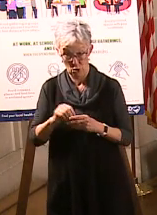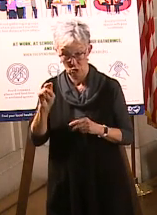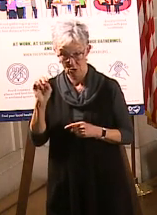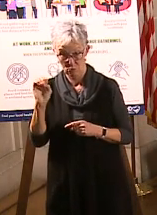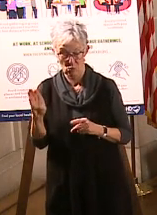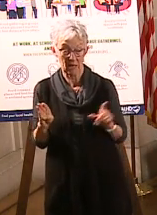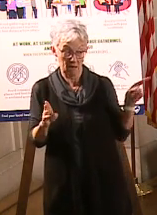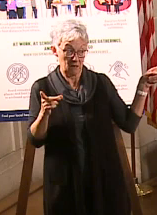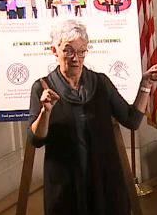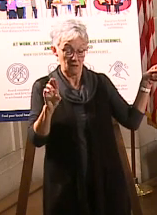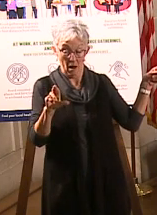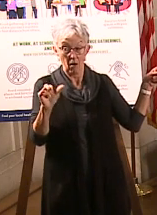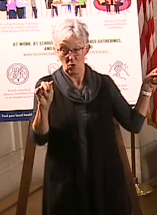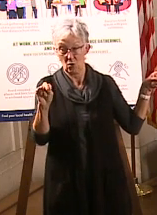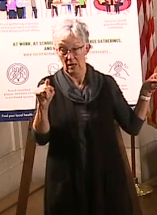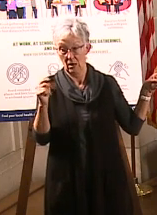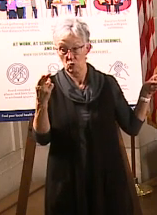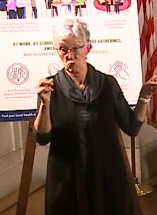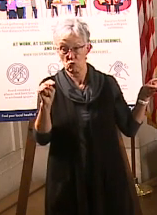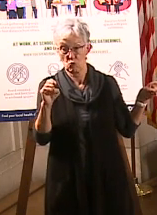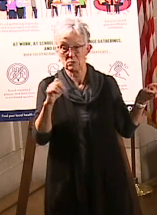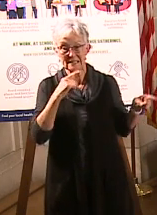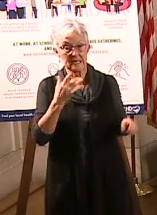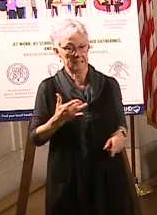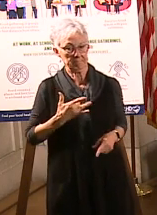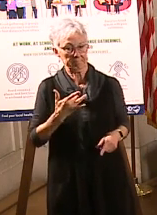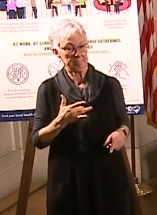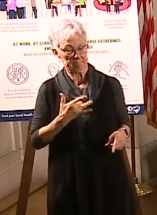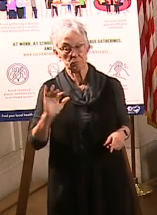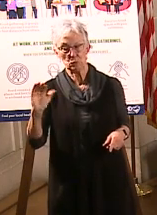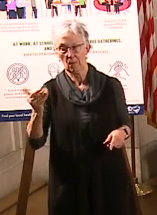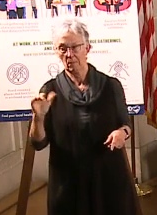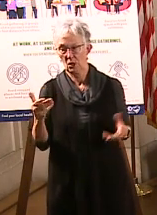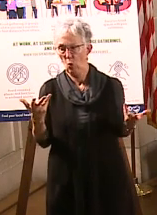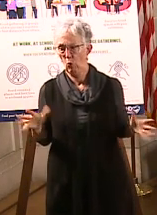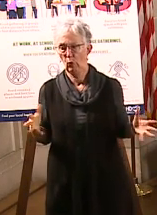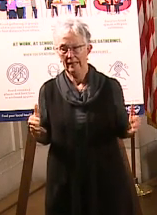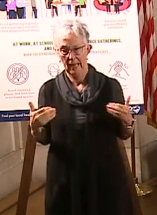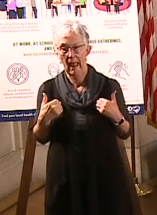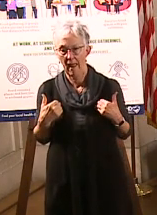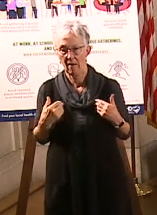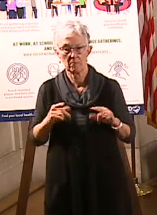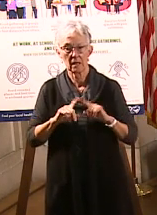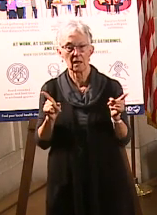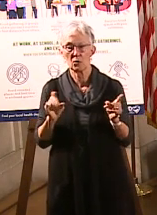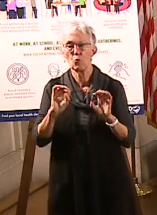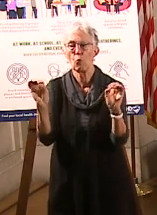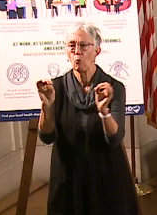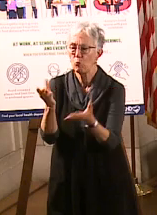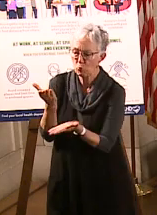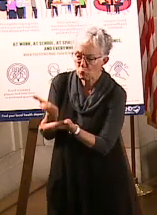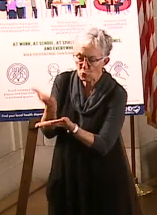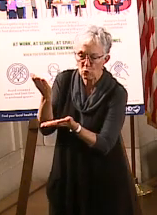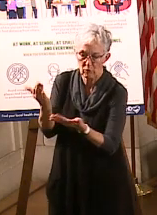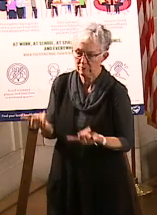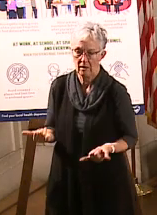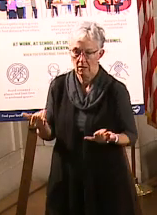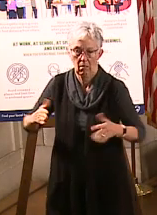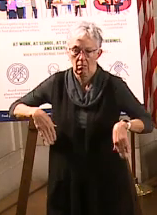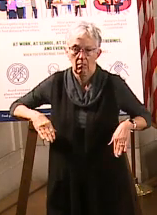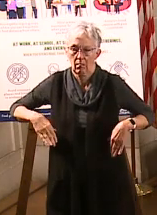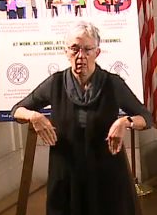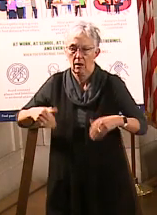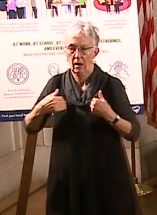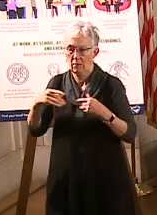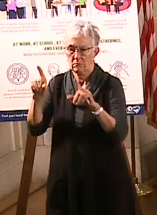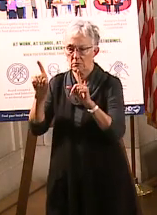we do have people who have it here in Nebraska, given our proximity to Colorado, but we don't have any proof of that, and we're monitoring it right now for it.